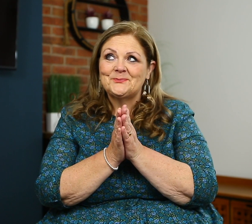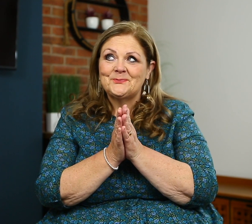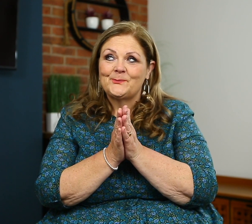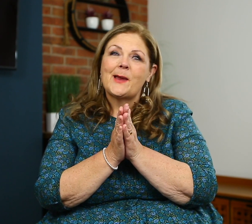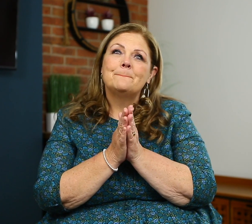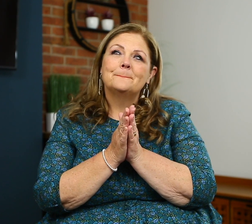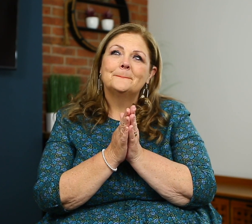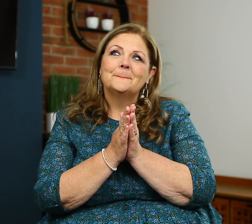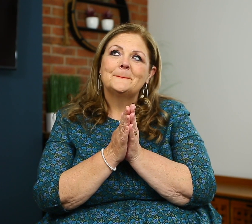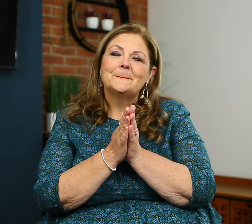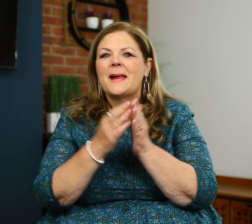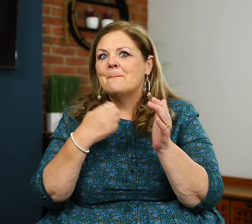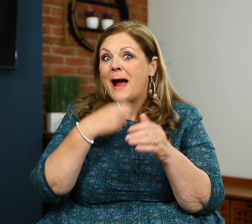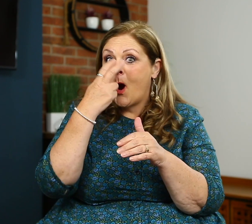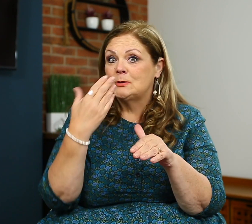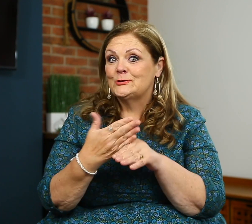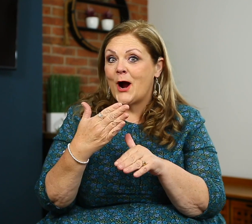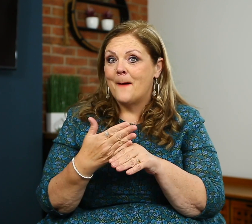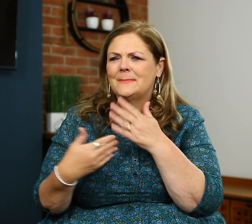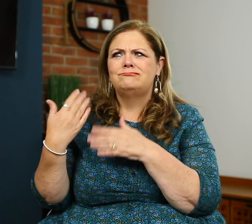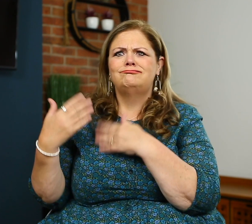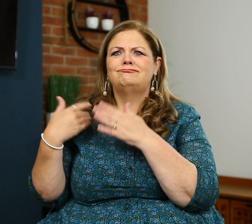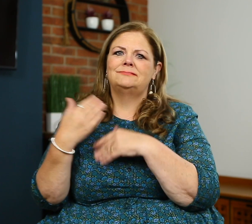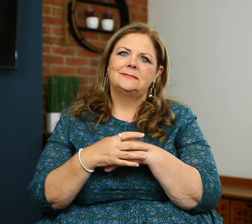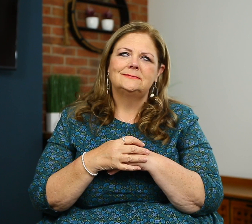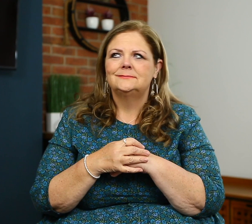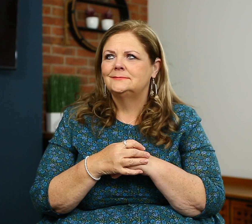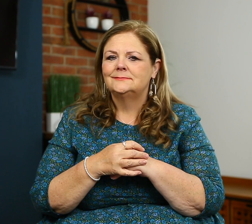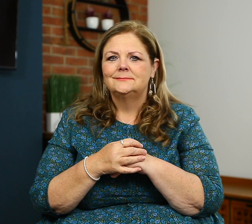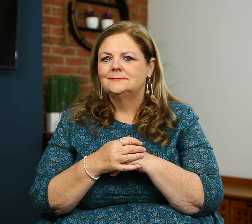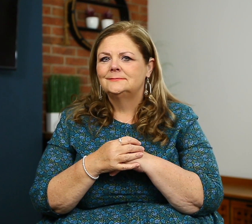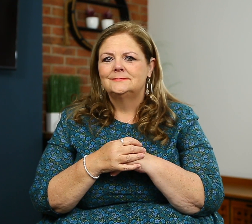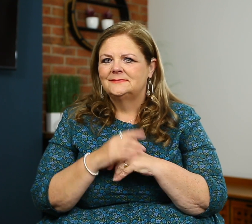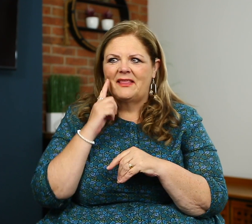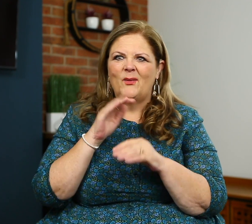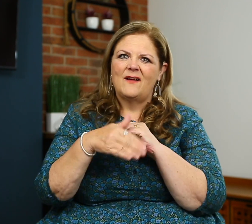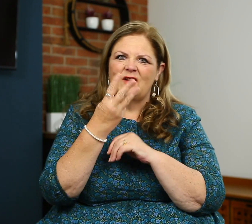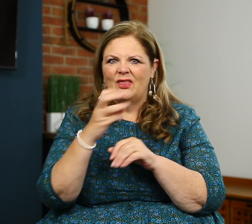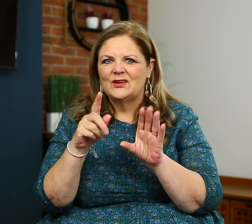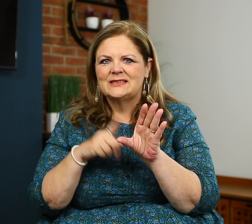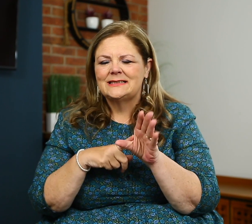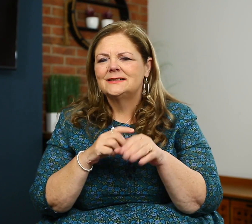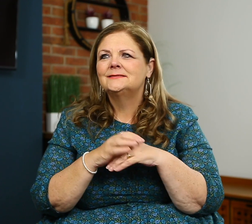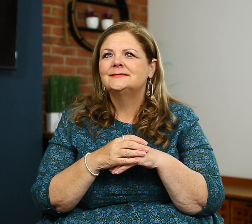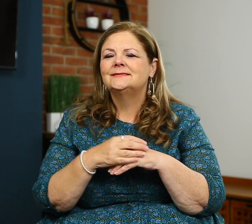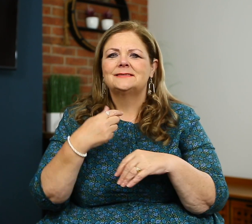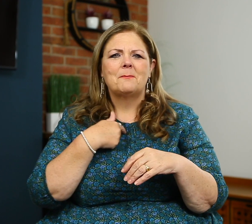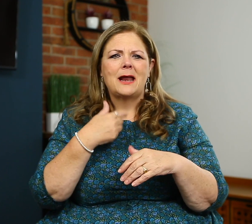So, my old job, going back even further, I think over 30 years ago in fact,